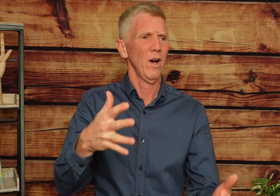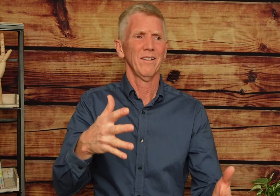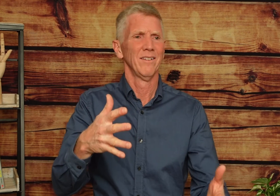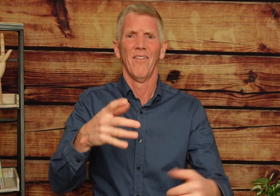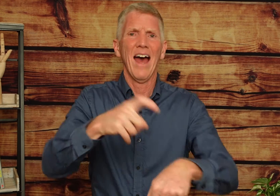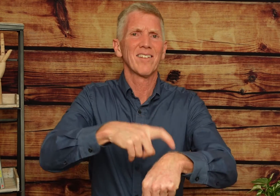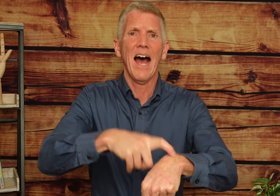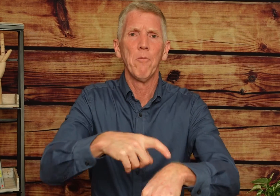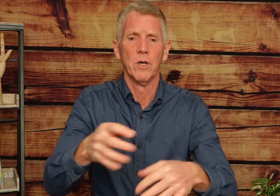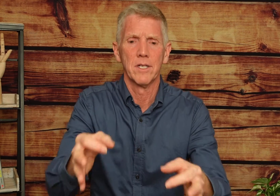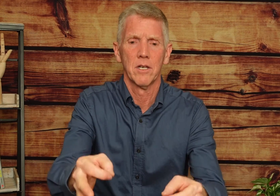what? That time was